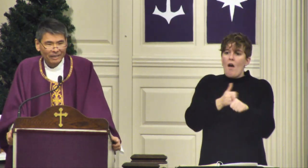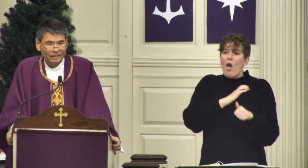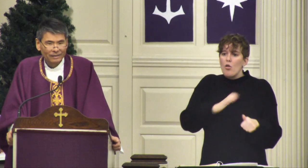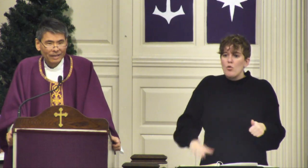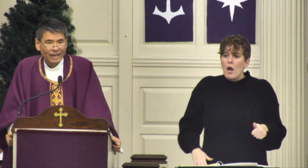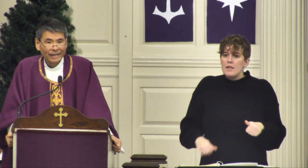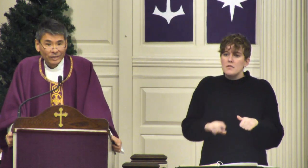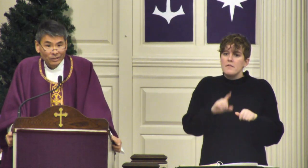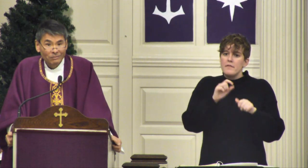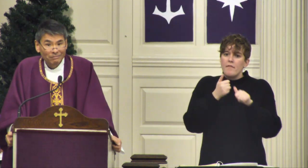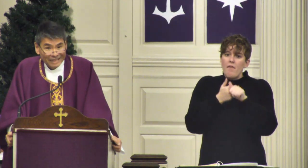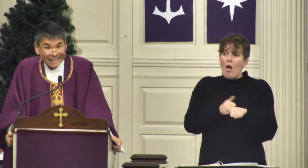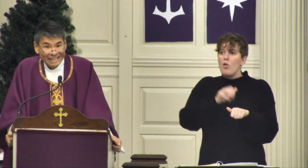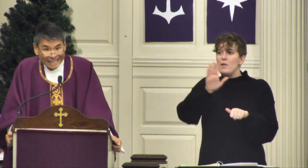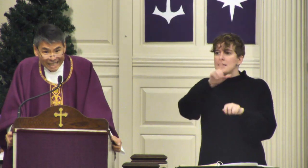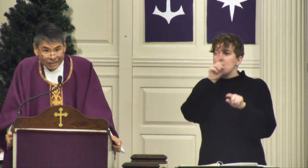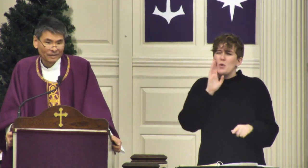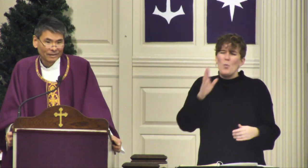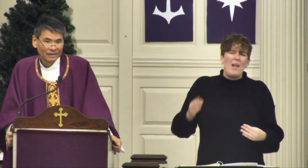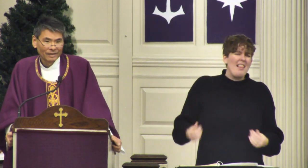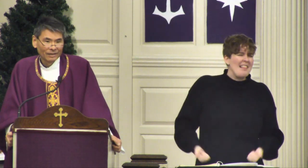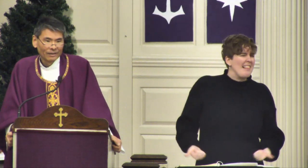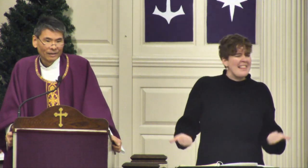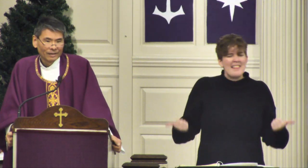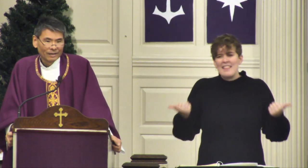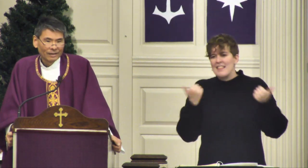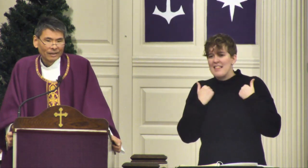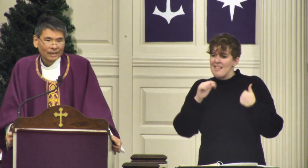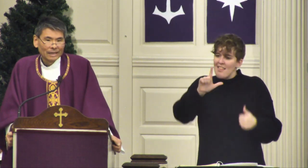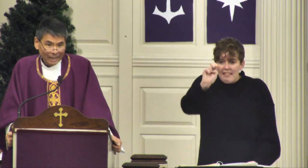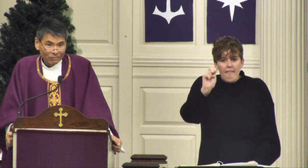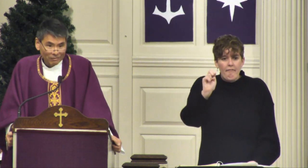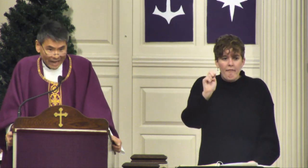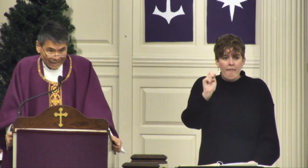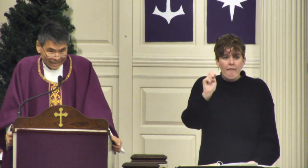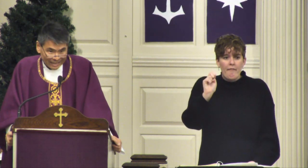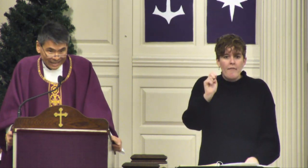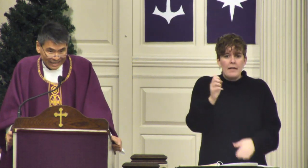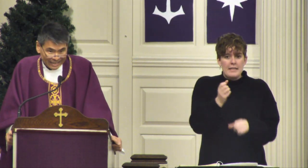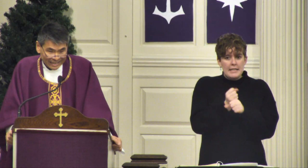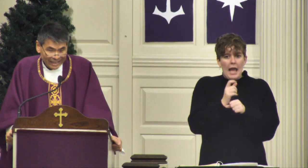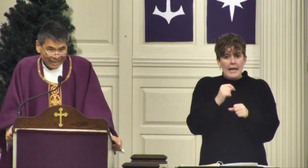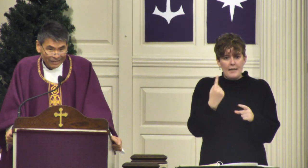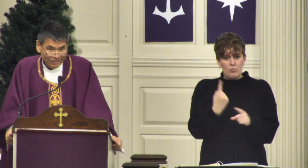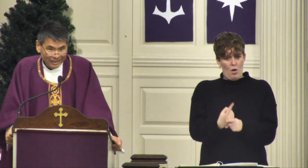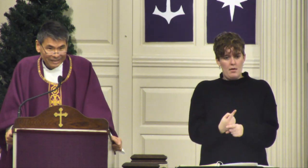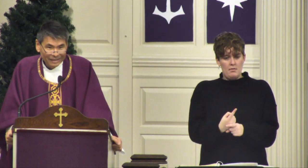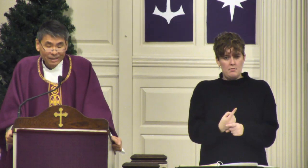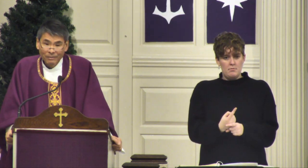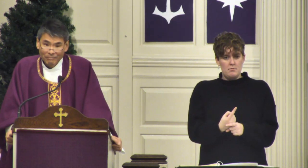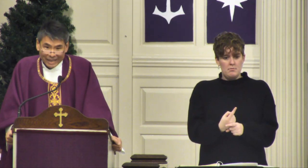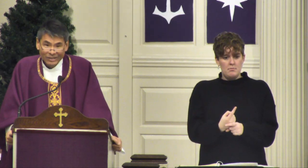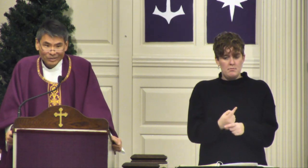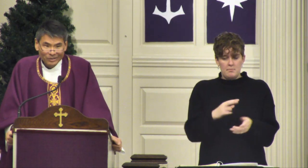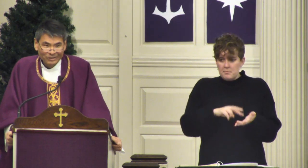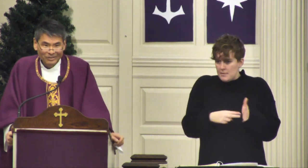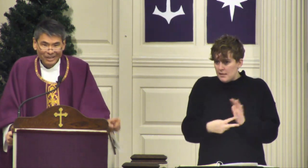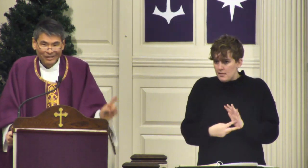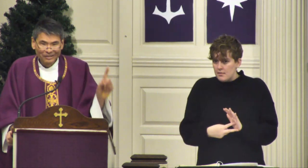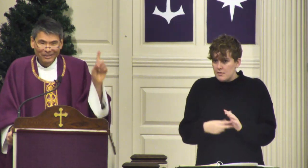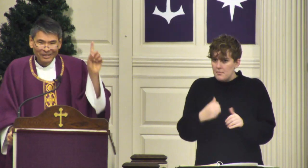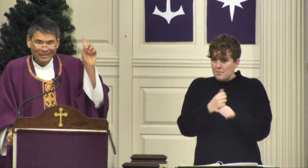commandments, and you will live. Get it right. In other words, make sure you